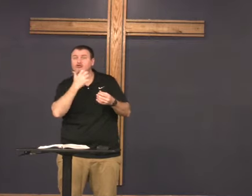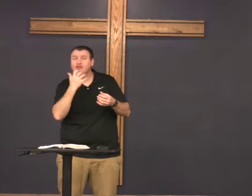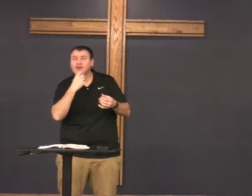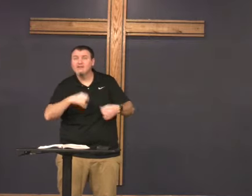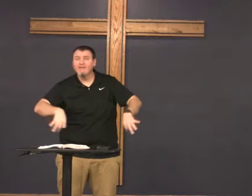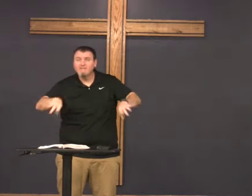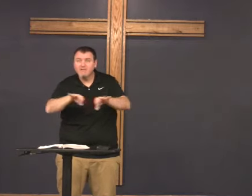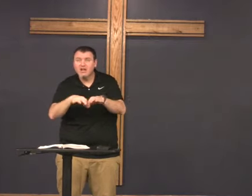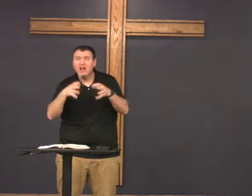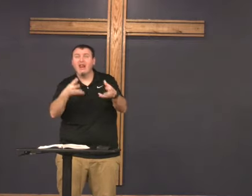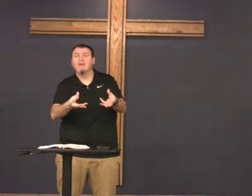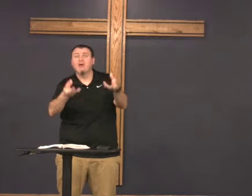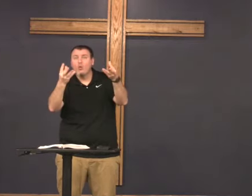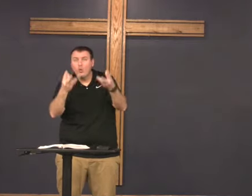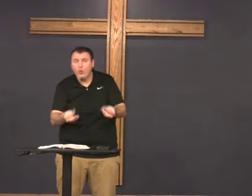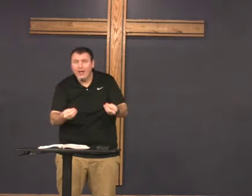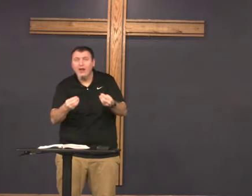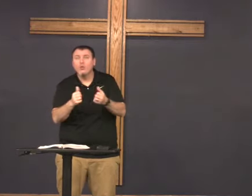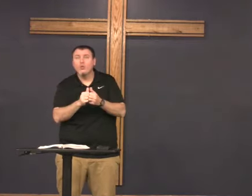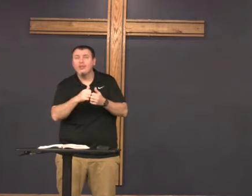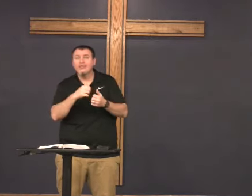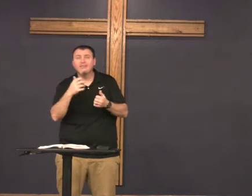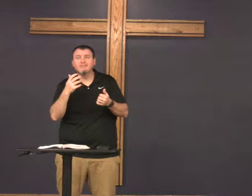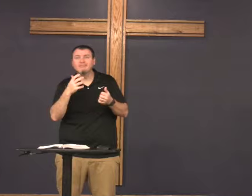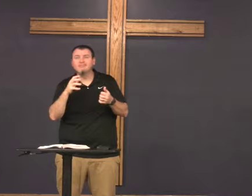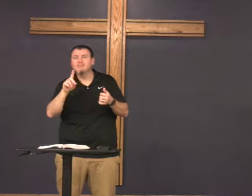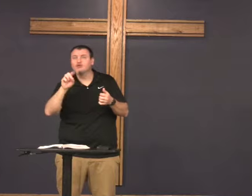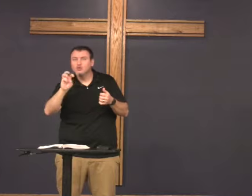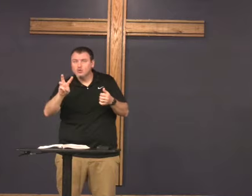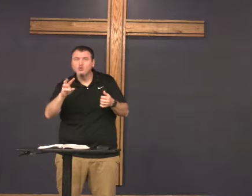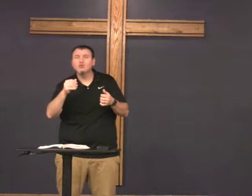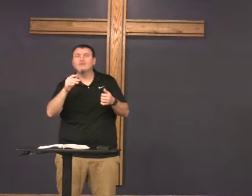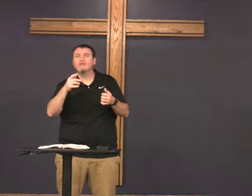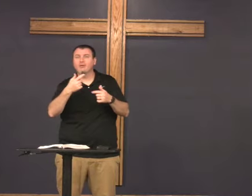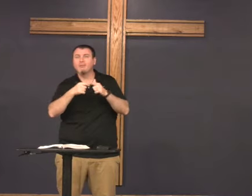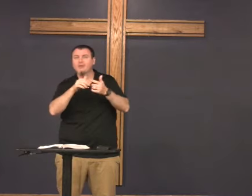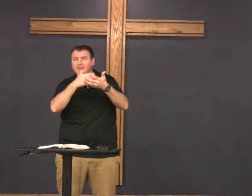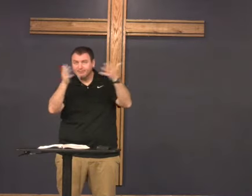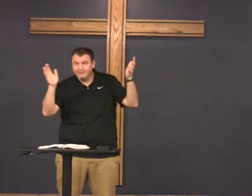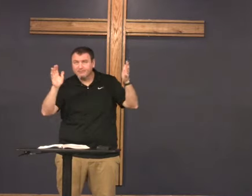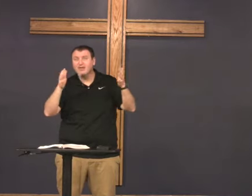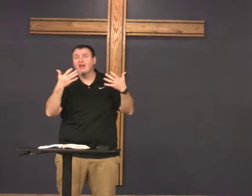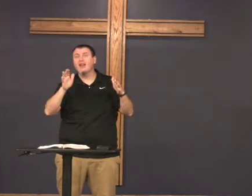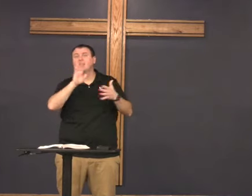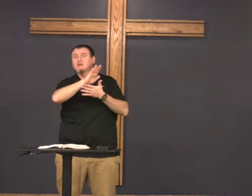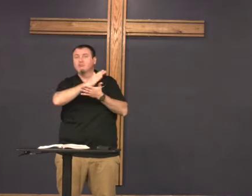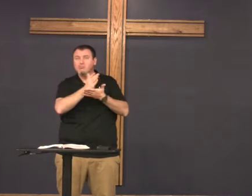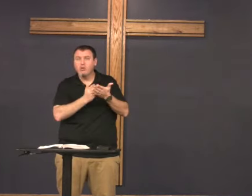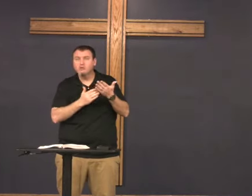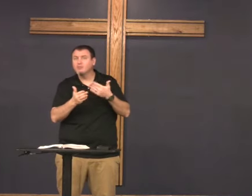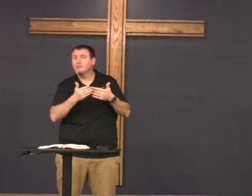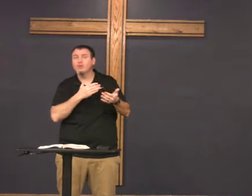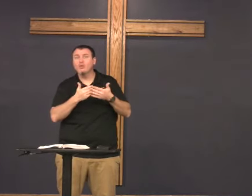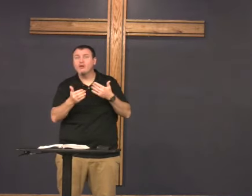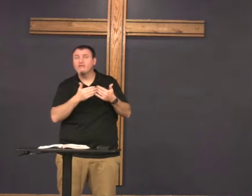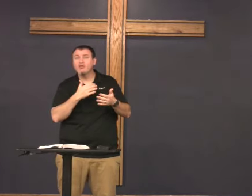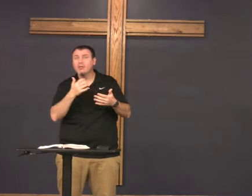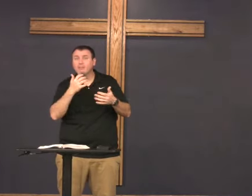in the tender grass of the field. Let it be wet with the dew from heaven. And let his